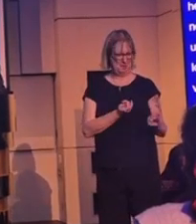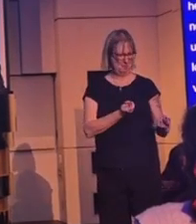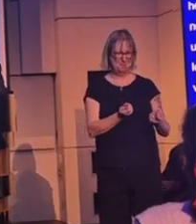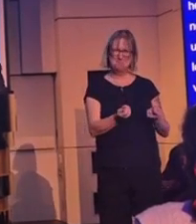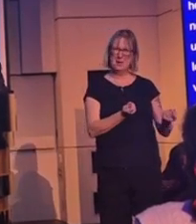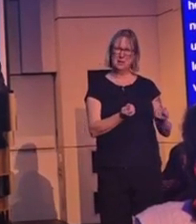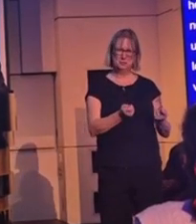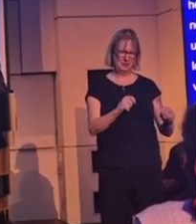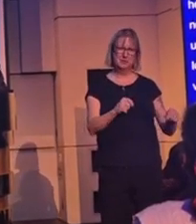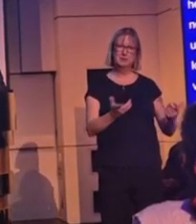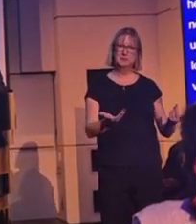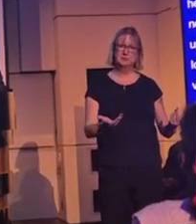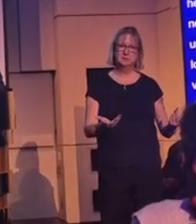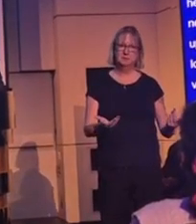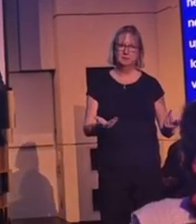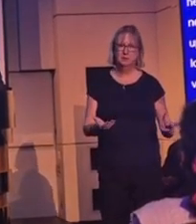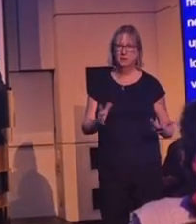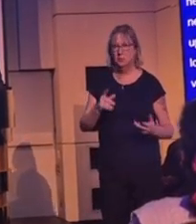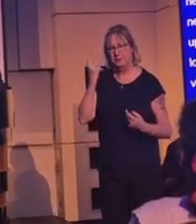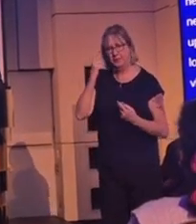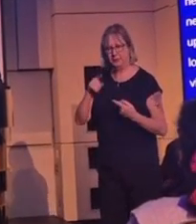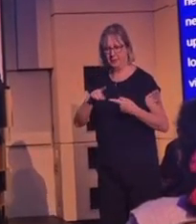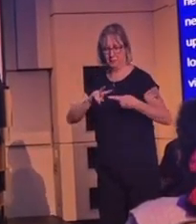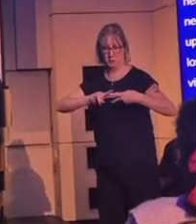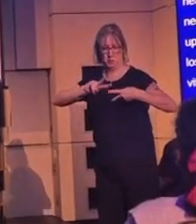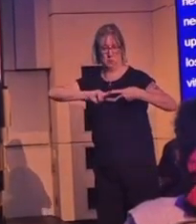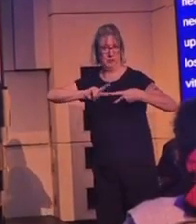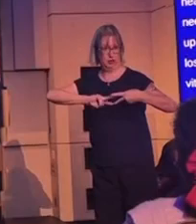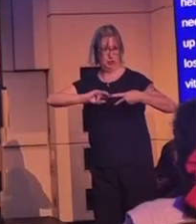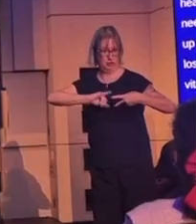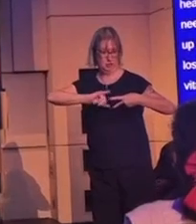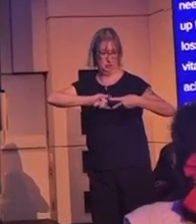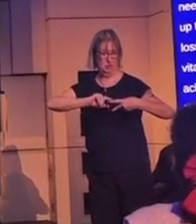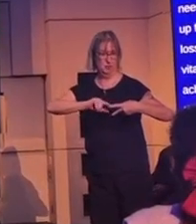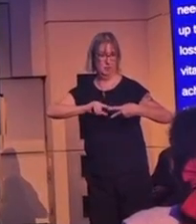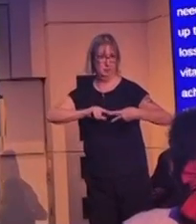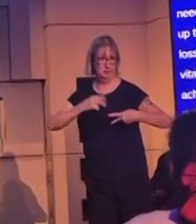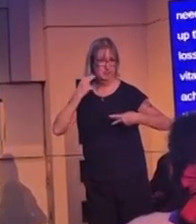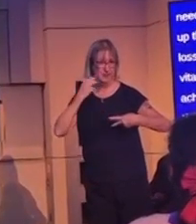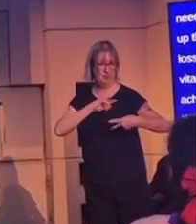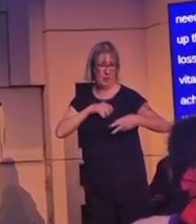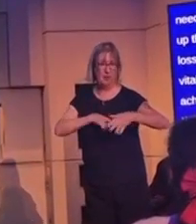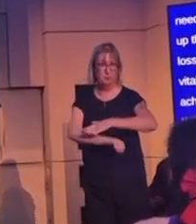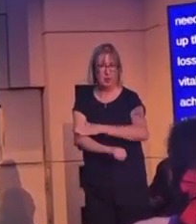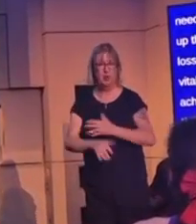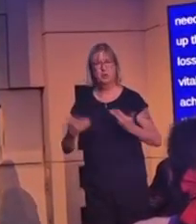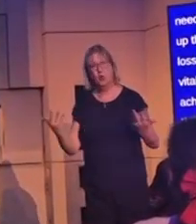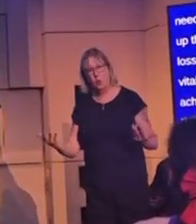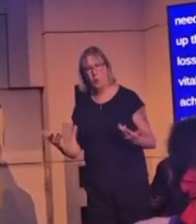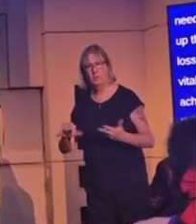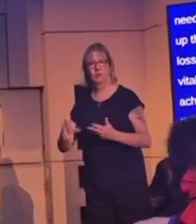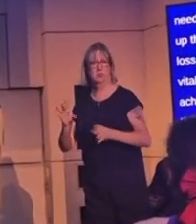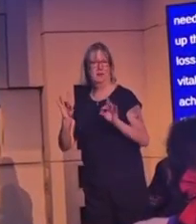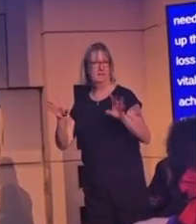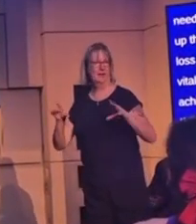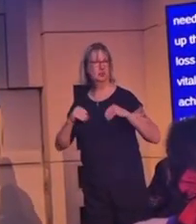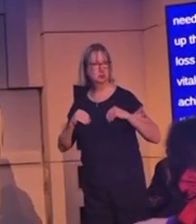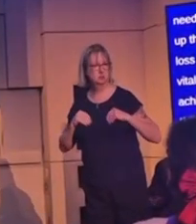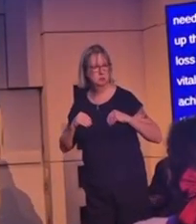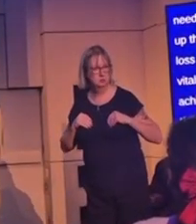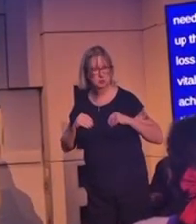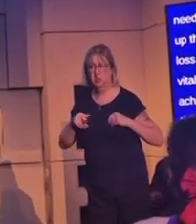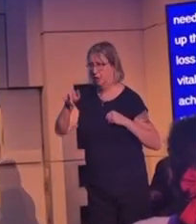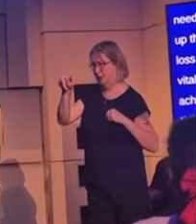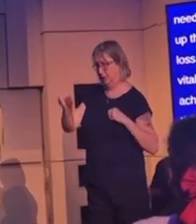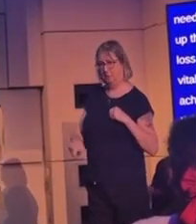down into the conductive and the sensorineural, and there's a lot of personal choice here in the matter, so the patient